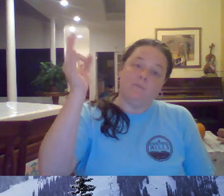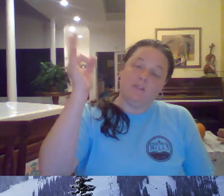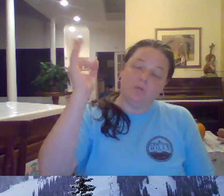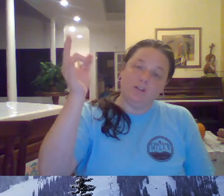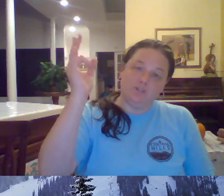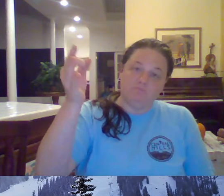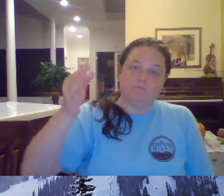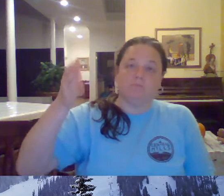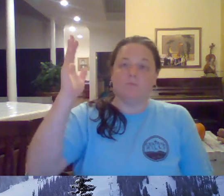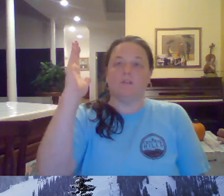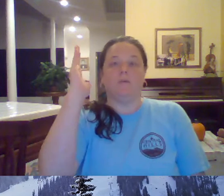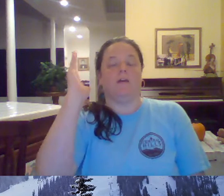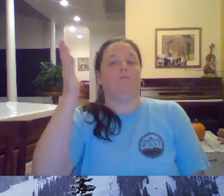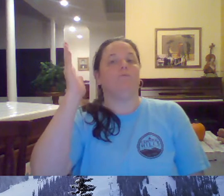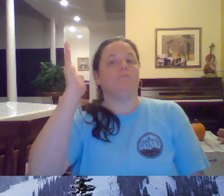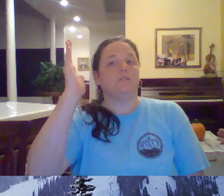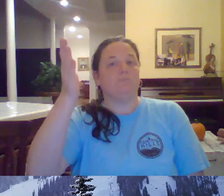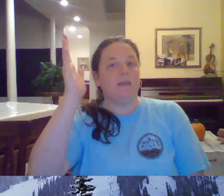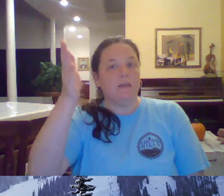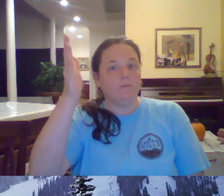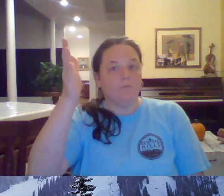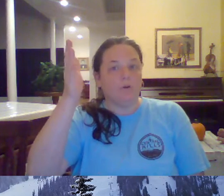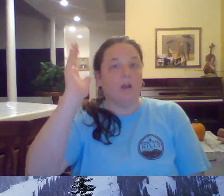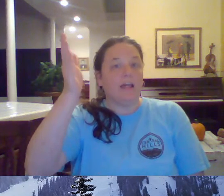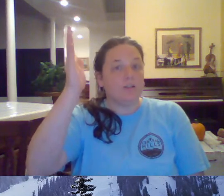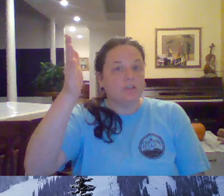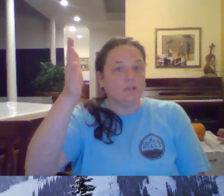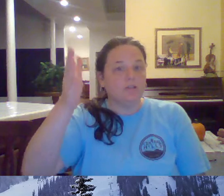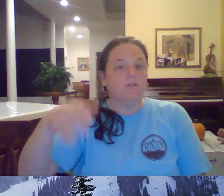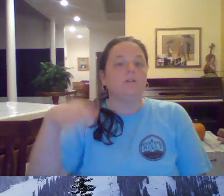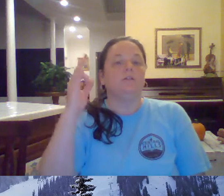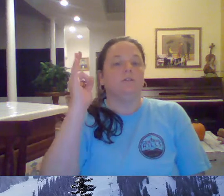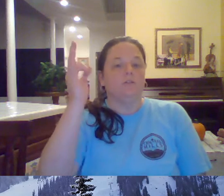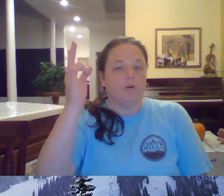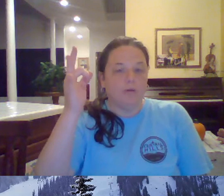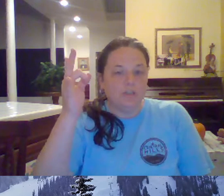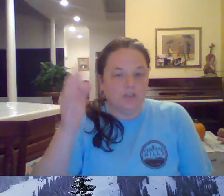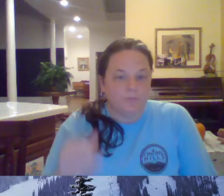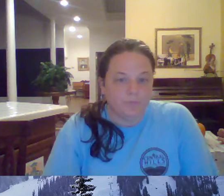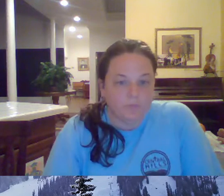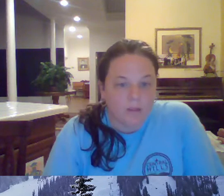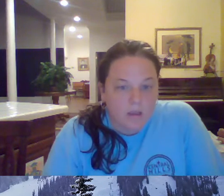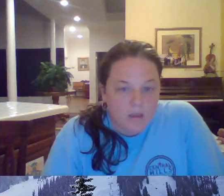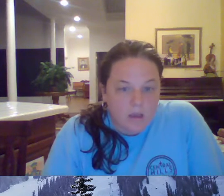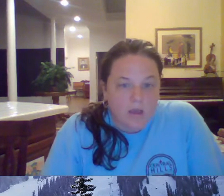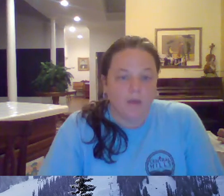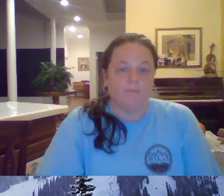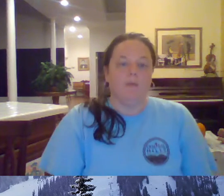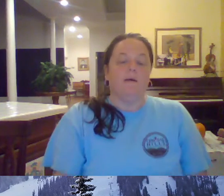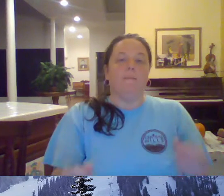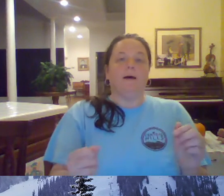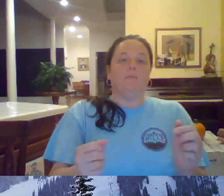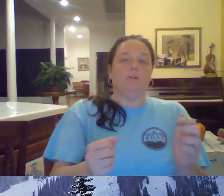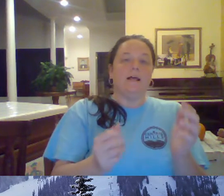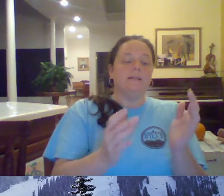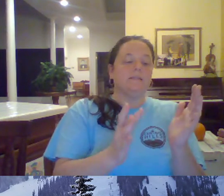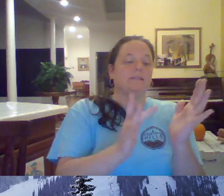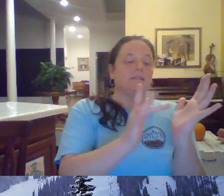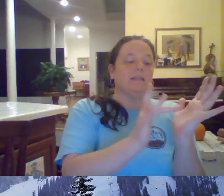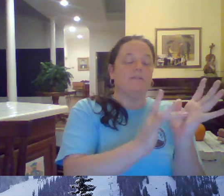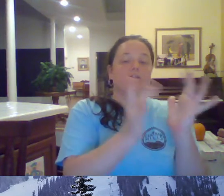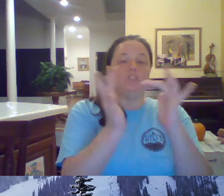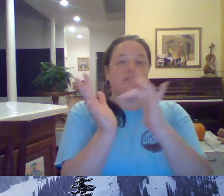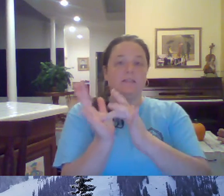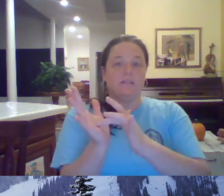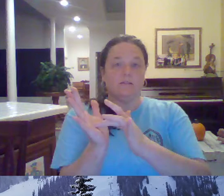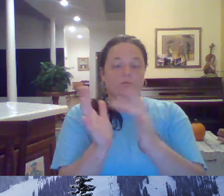F, that means preach. So we have speak or lecture or preach. Bible class, this is